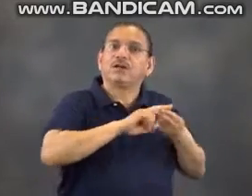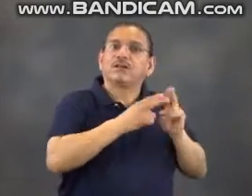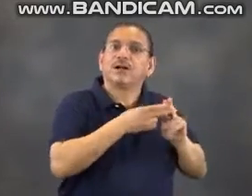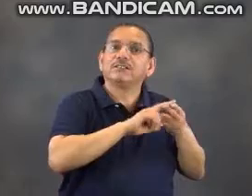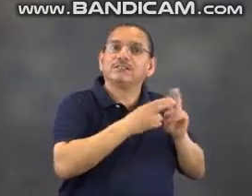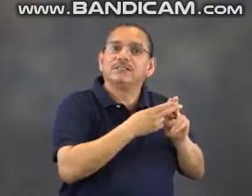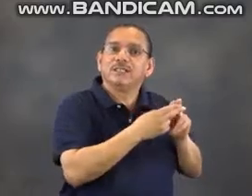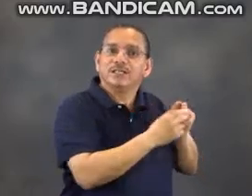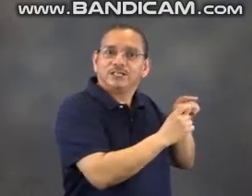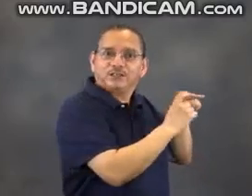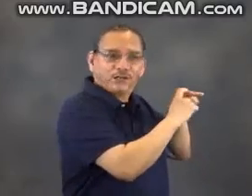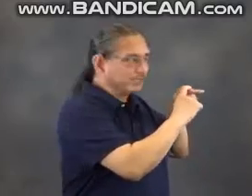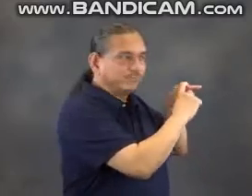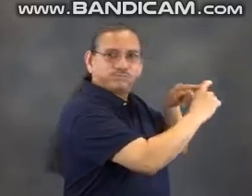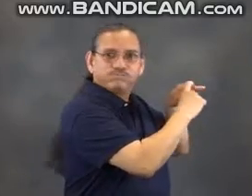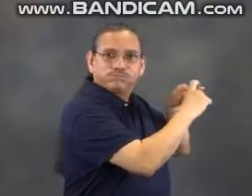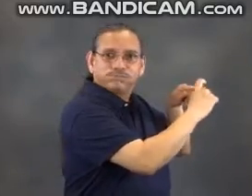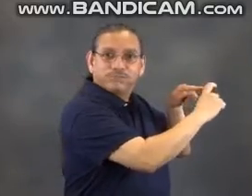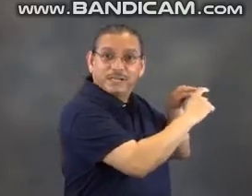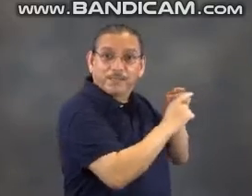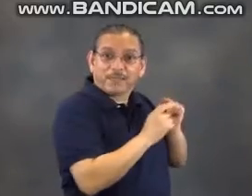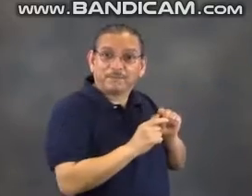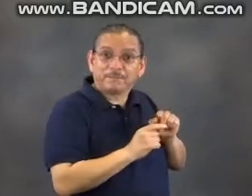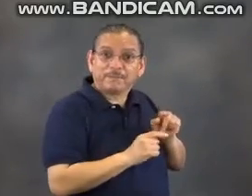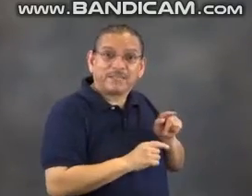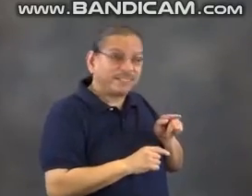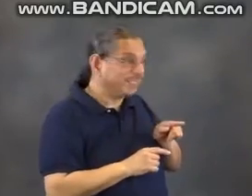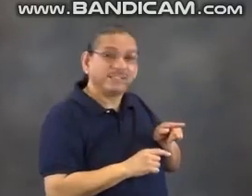Adjacent to the refrigerator, you have a clothes hanger.